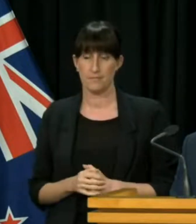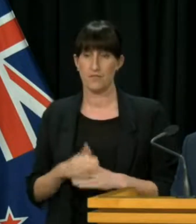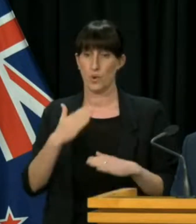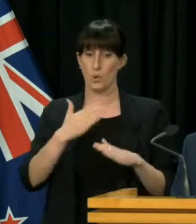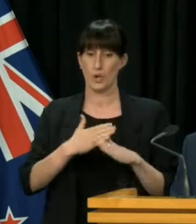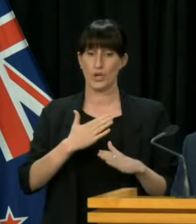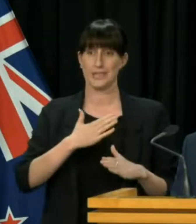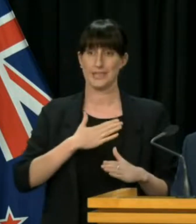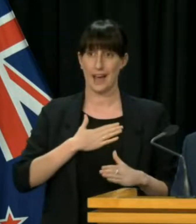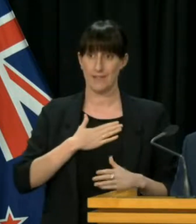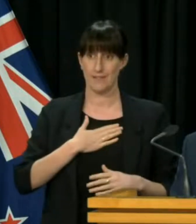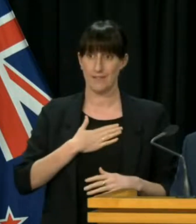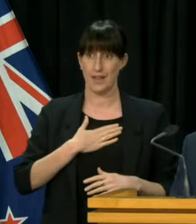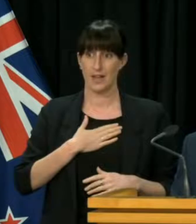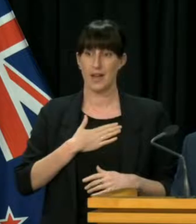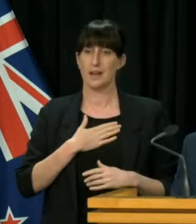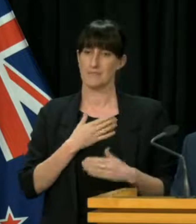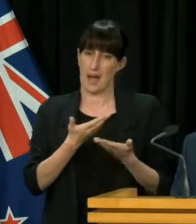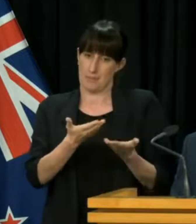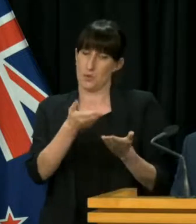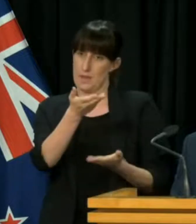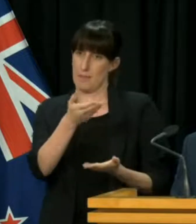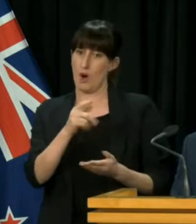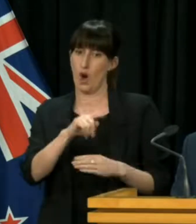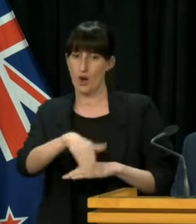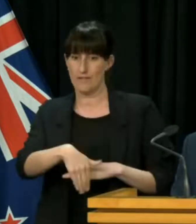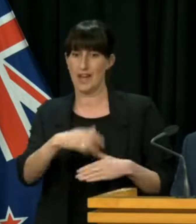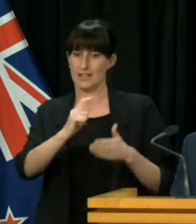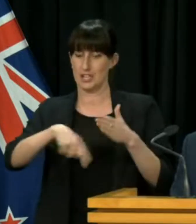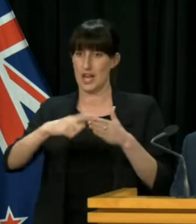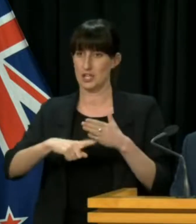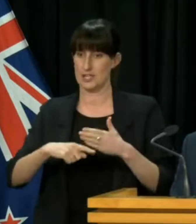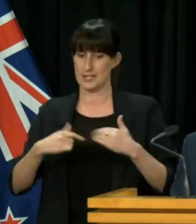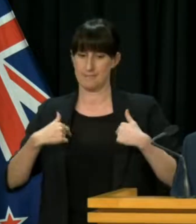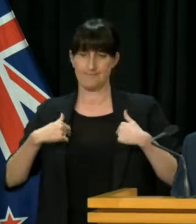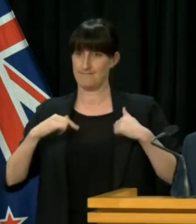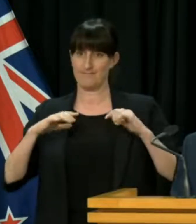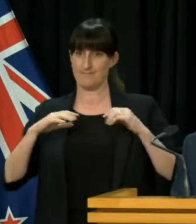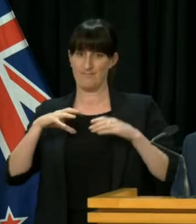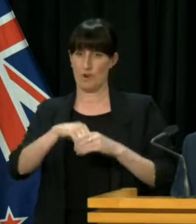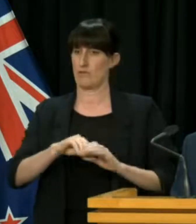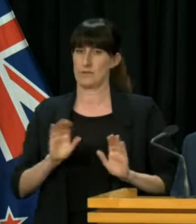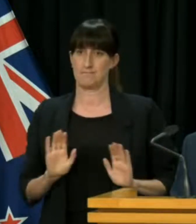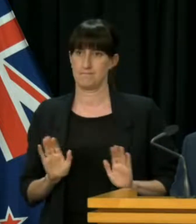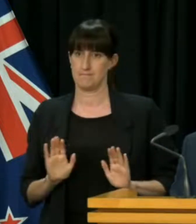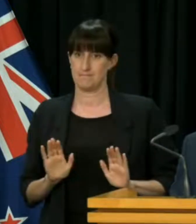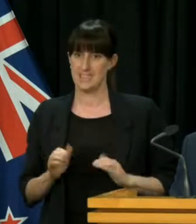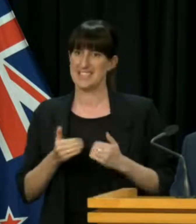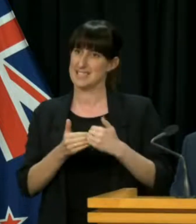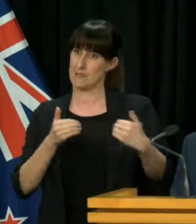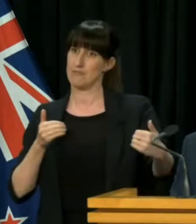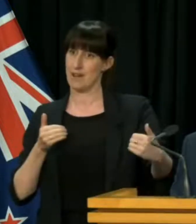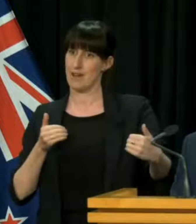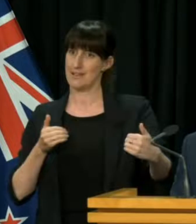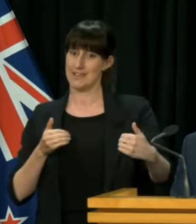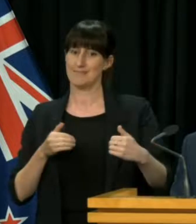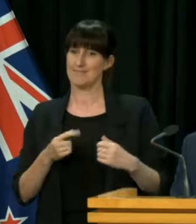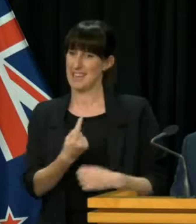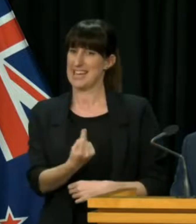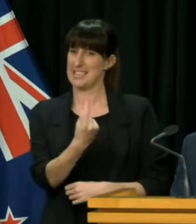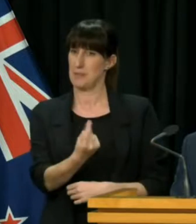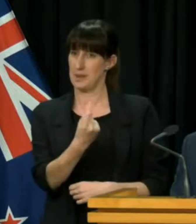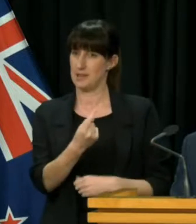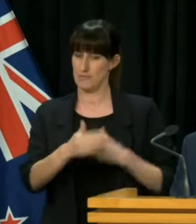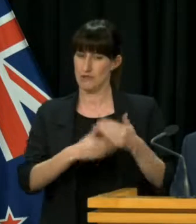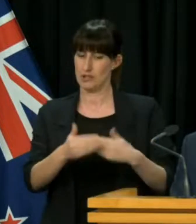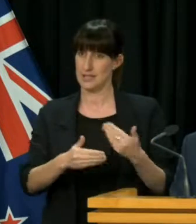and whom charges will be laid with. Really, we need to leave it at that. We need this to be an independent process that people can have